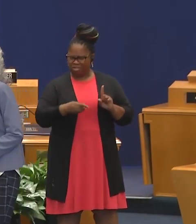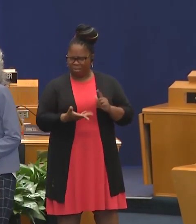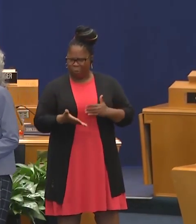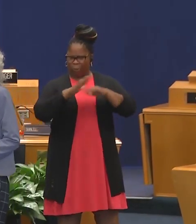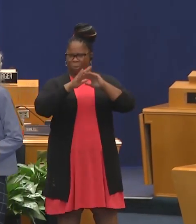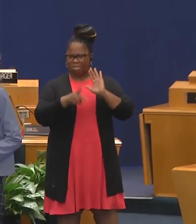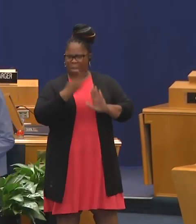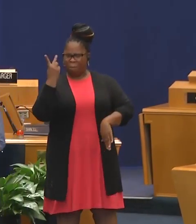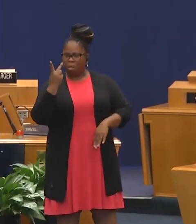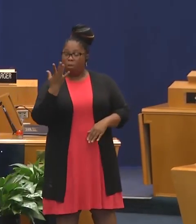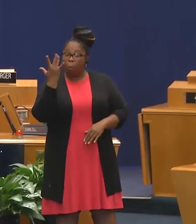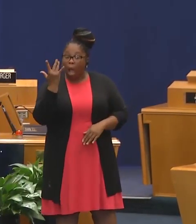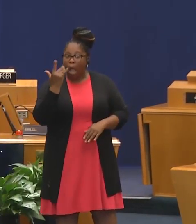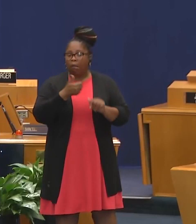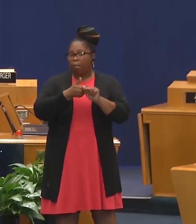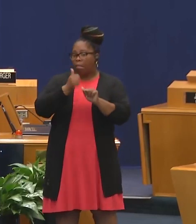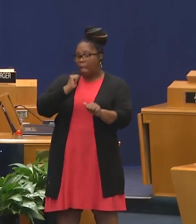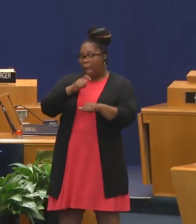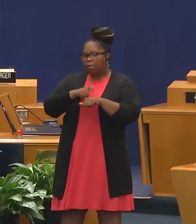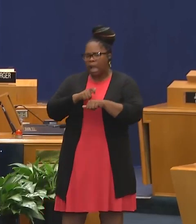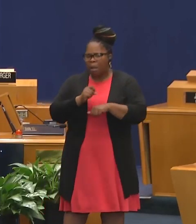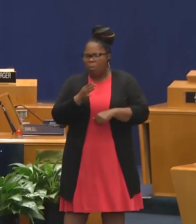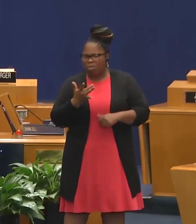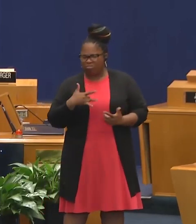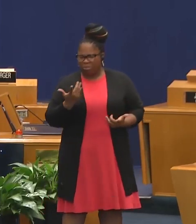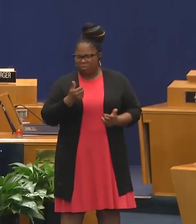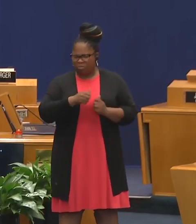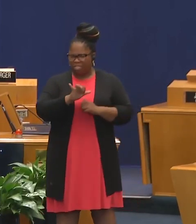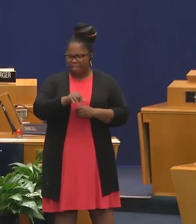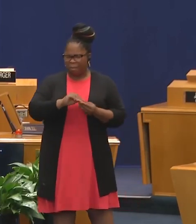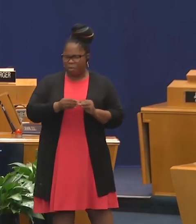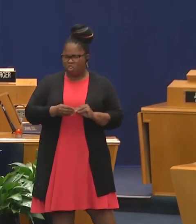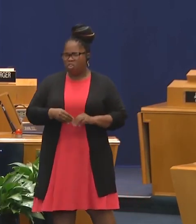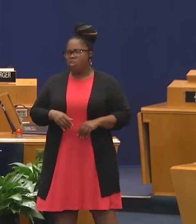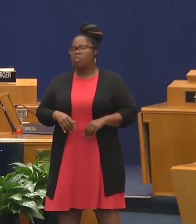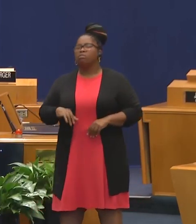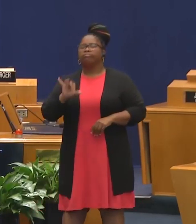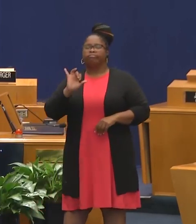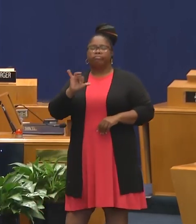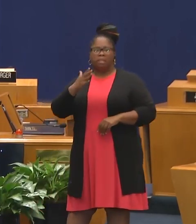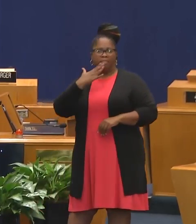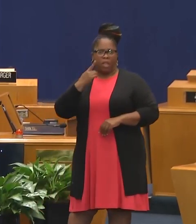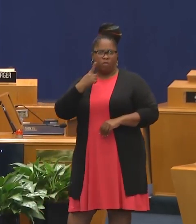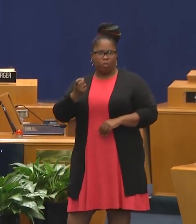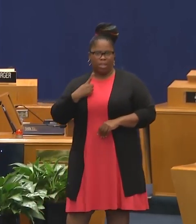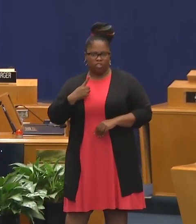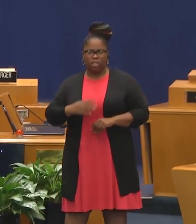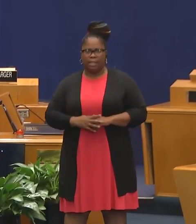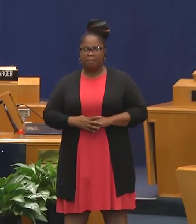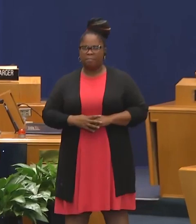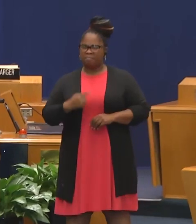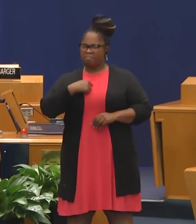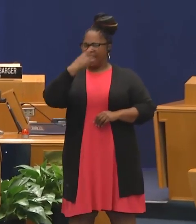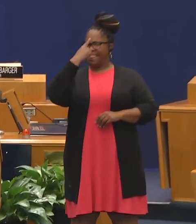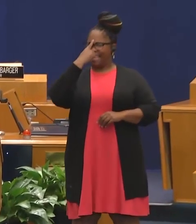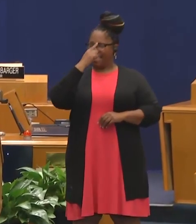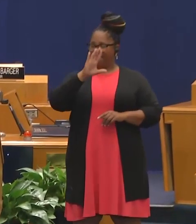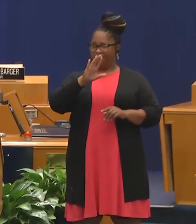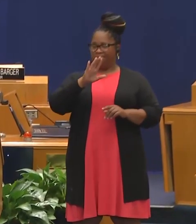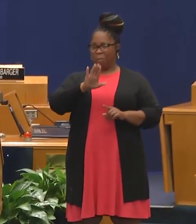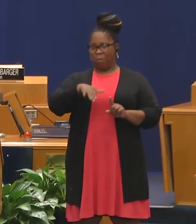Is that lag time or what exactly? I think, and thanks a lot for your question, I think a lot of it is a